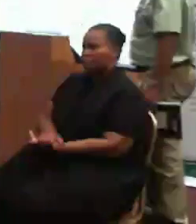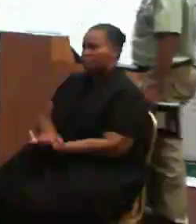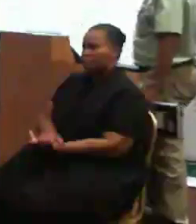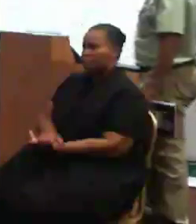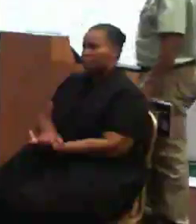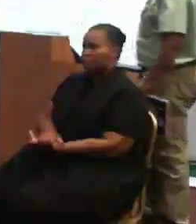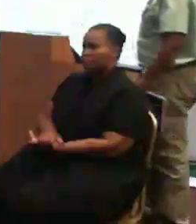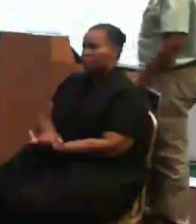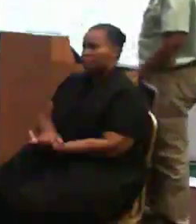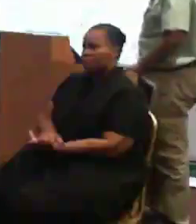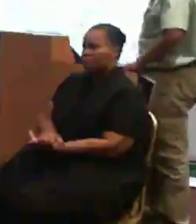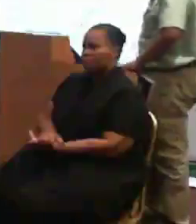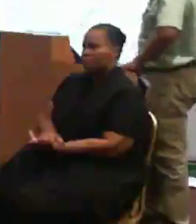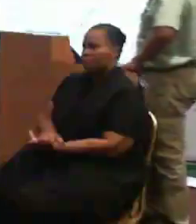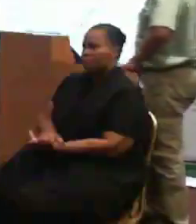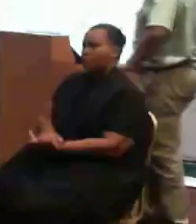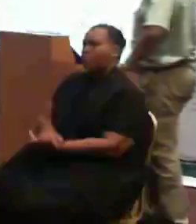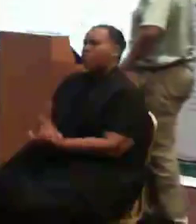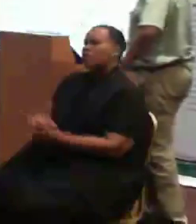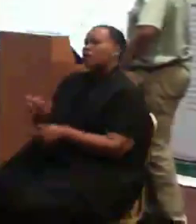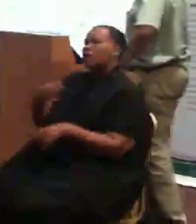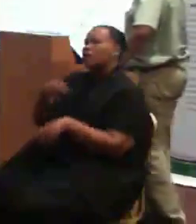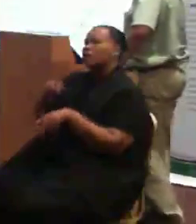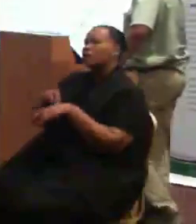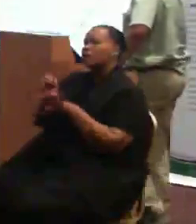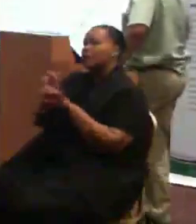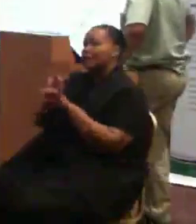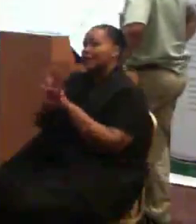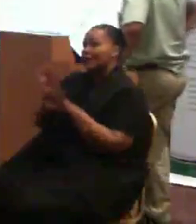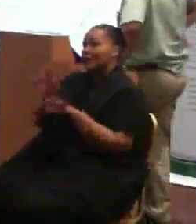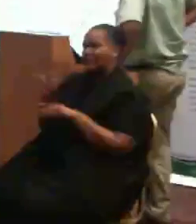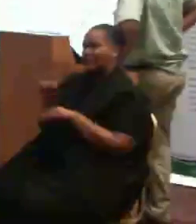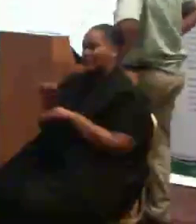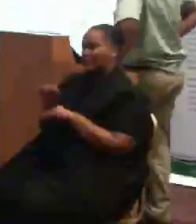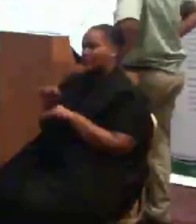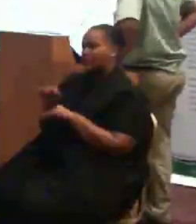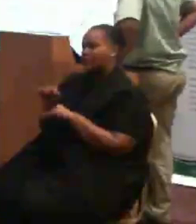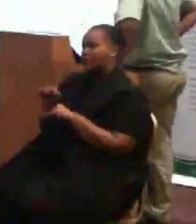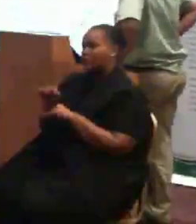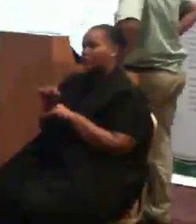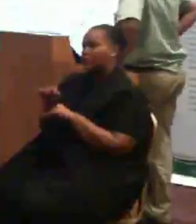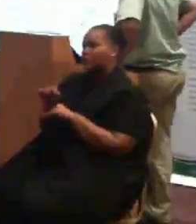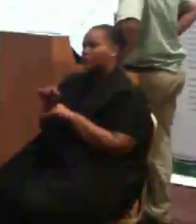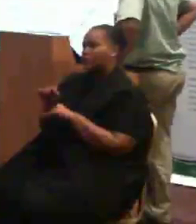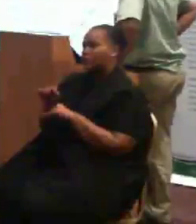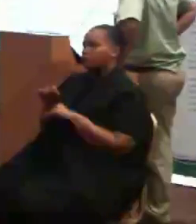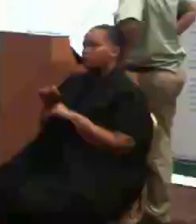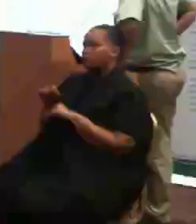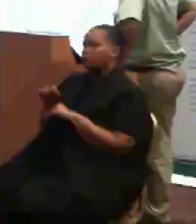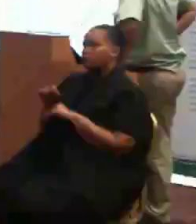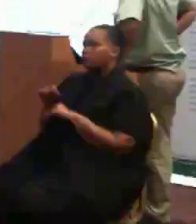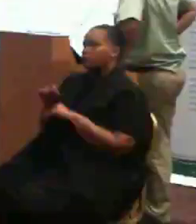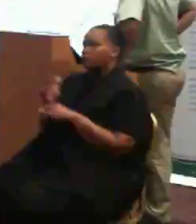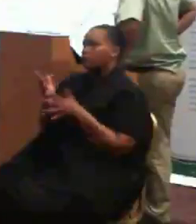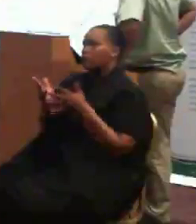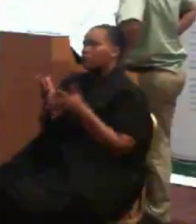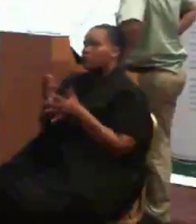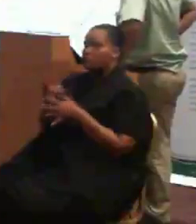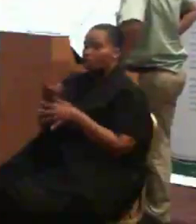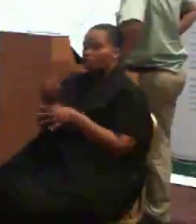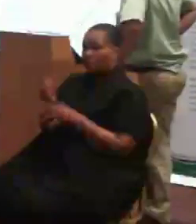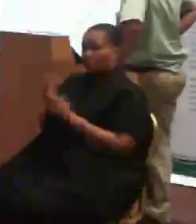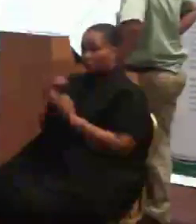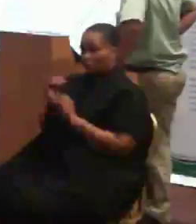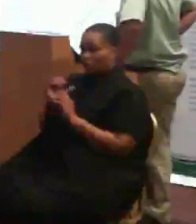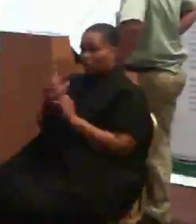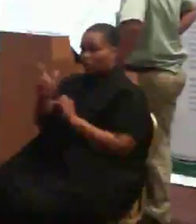Yeah, just a few clarity issues on there. And perhaps if you don't have some of this info, you can give it to us